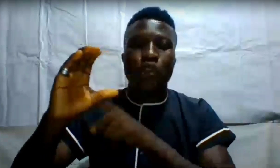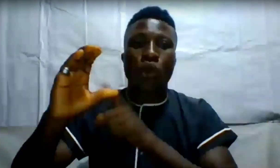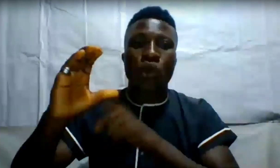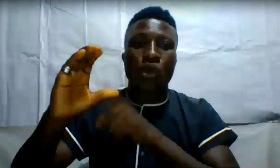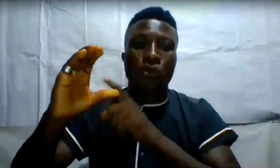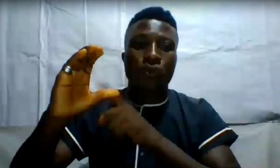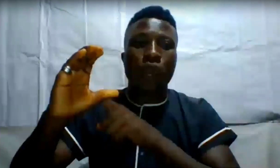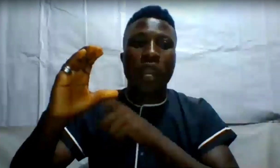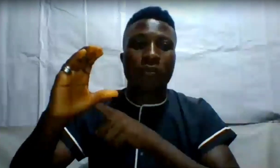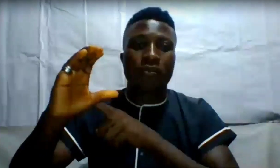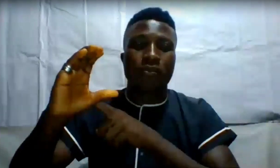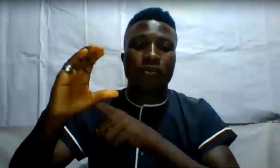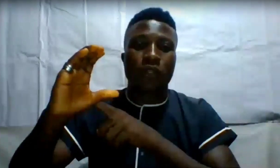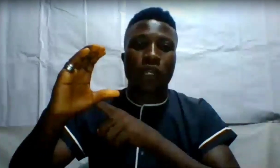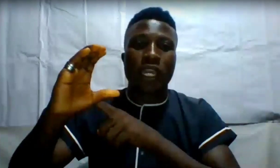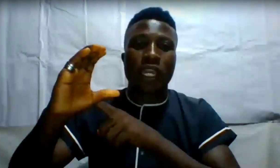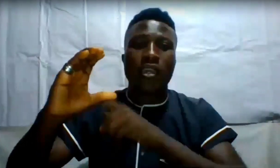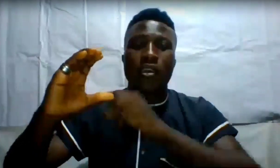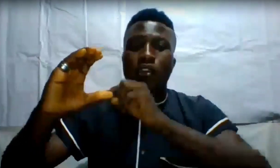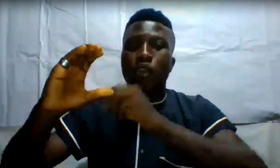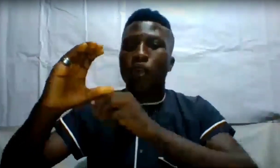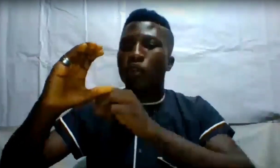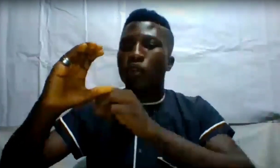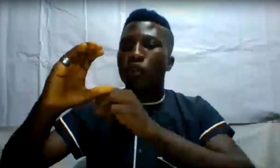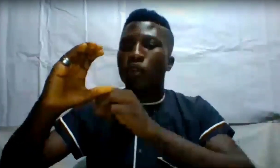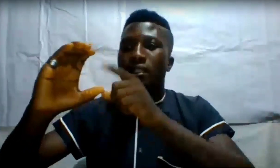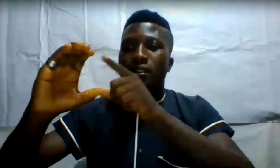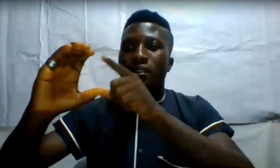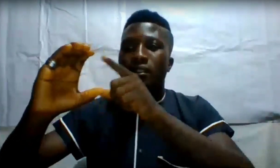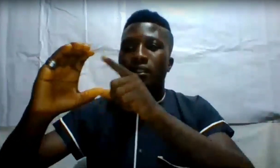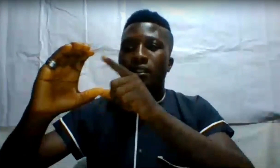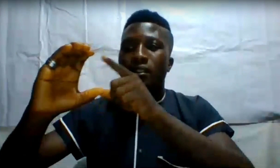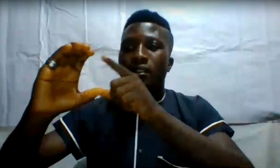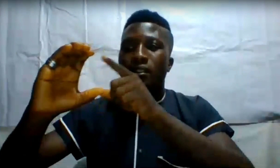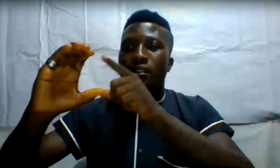your palm, okay? So it goes like this. You can see.